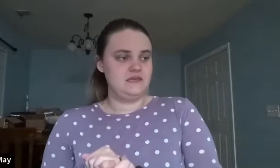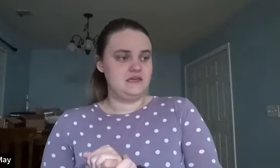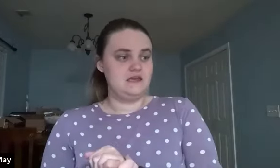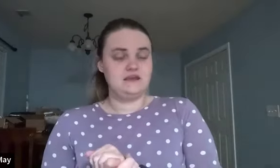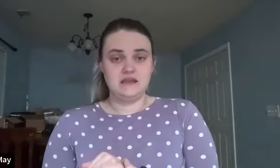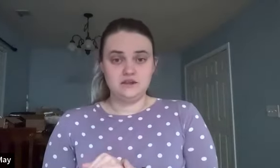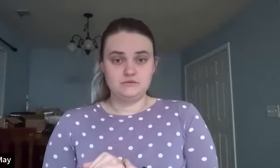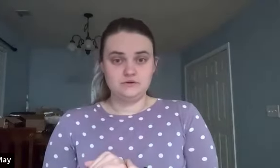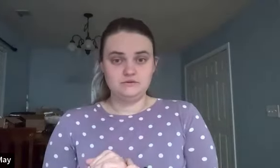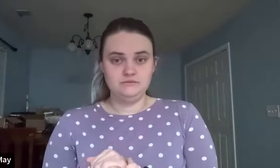Then kangaroo.